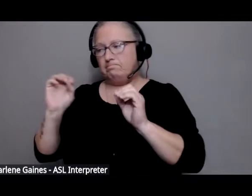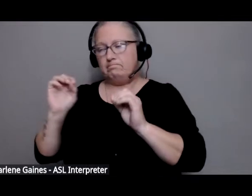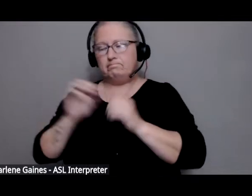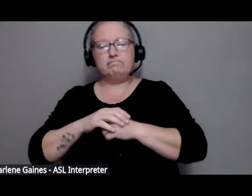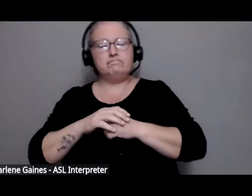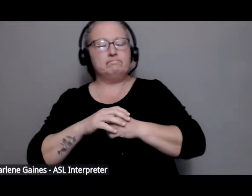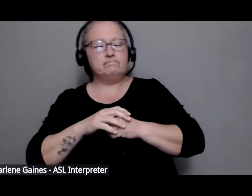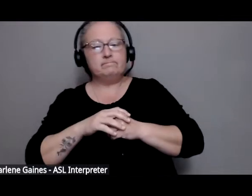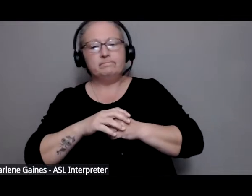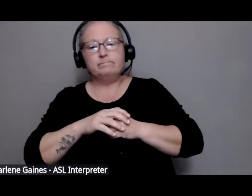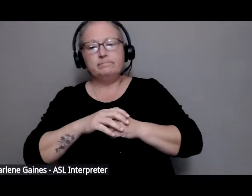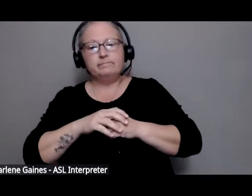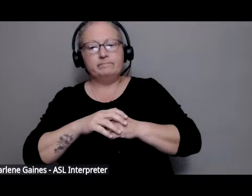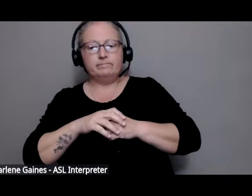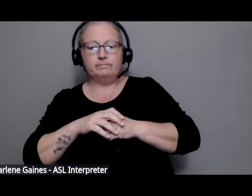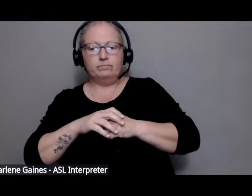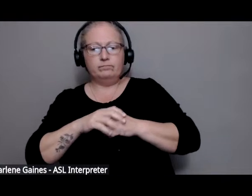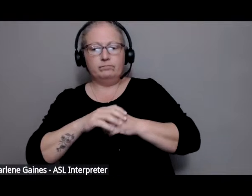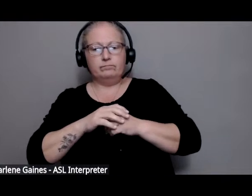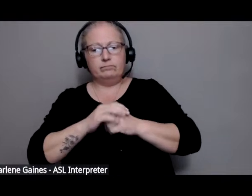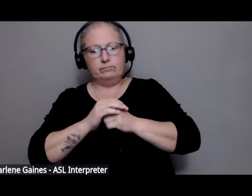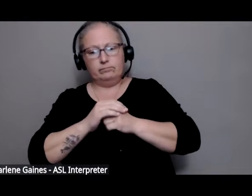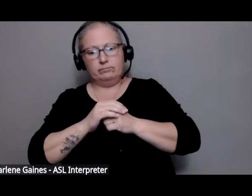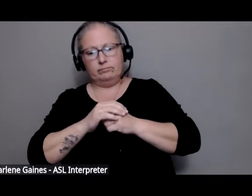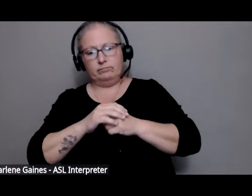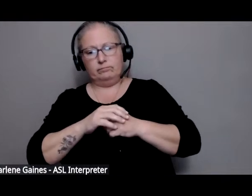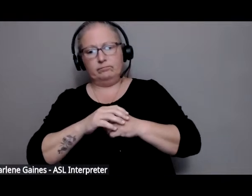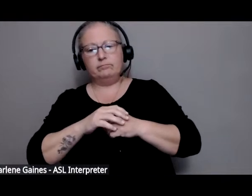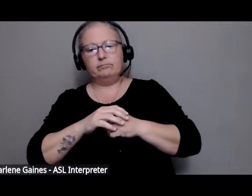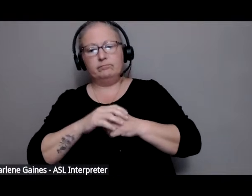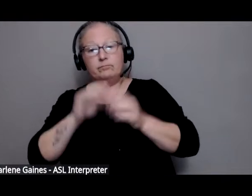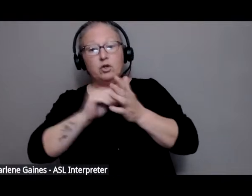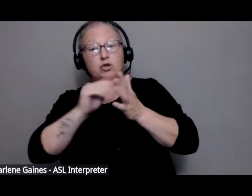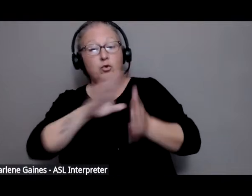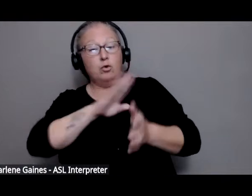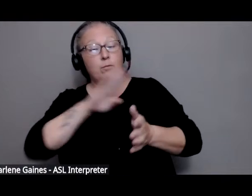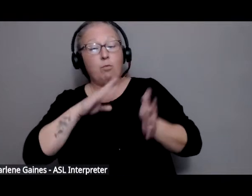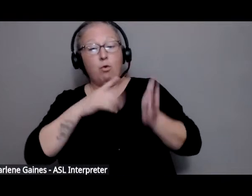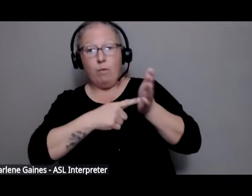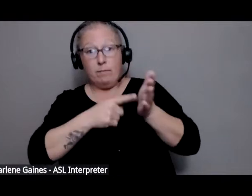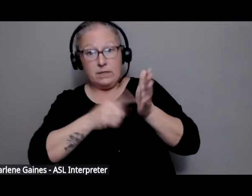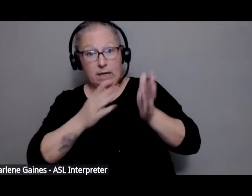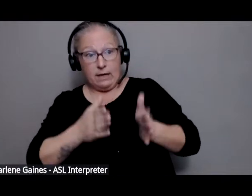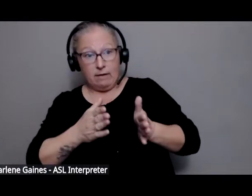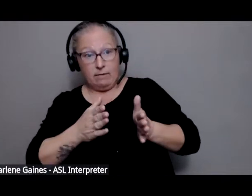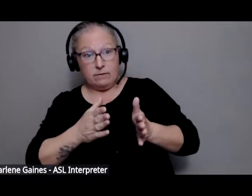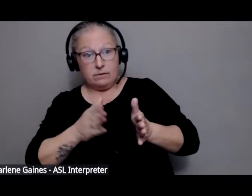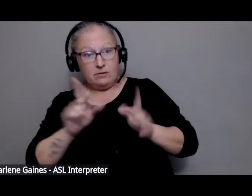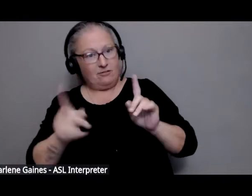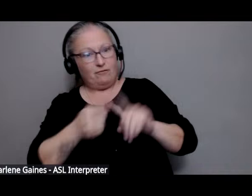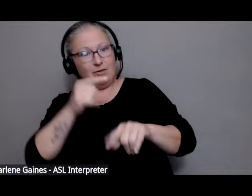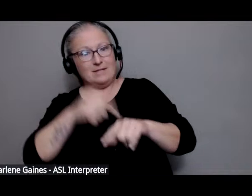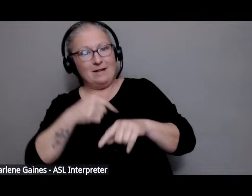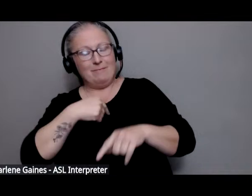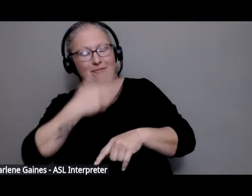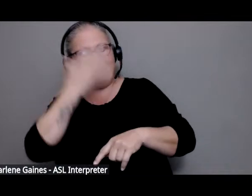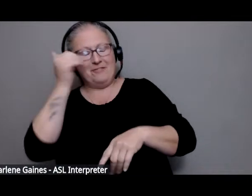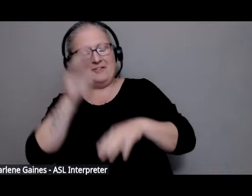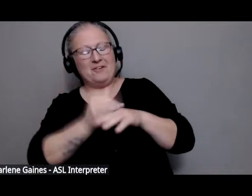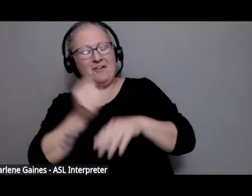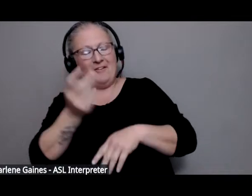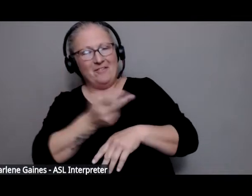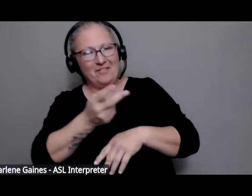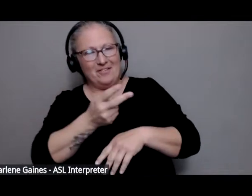Okay. And student board representatives. This is the first time I forgot to call on